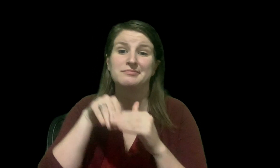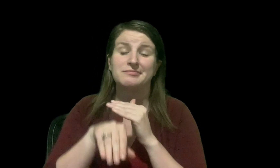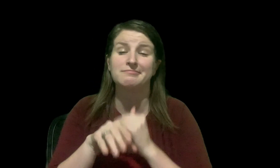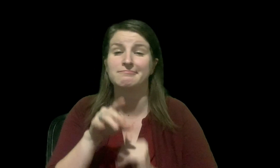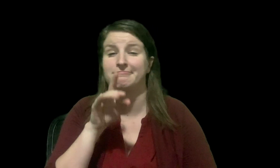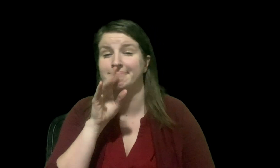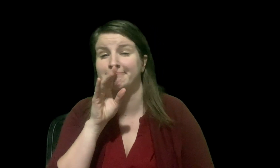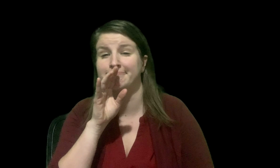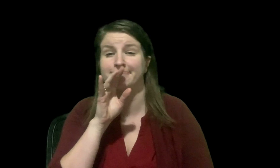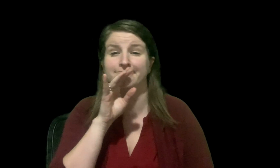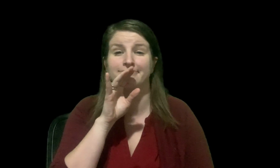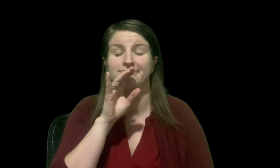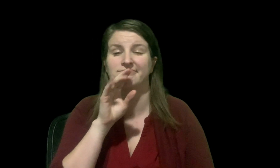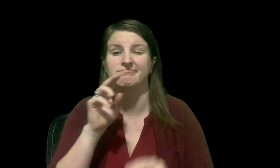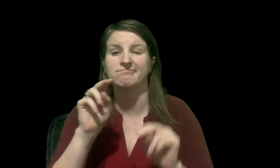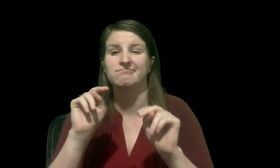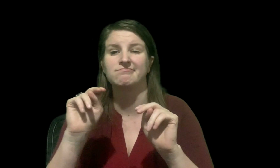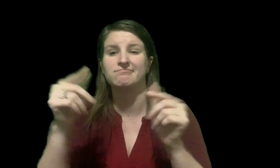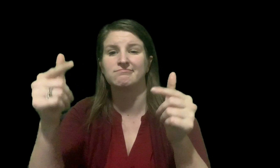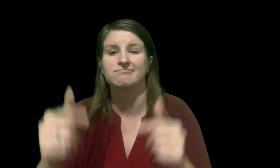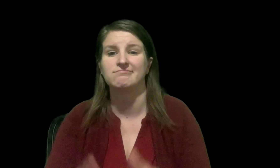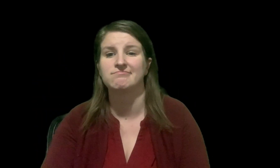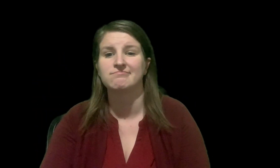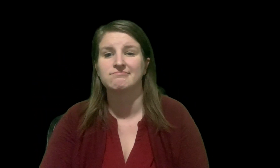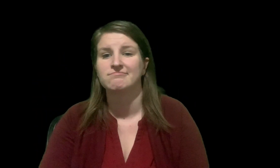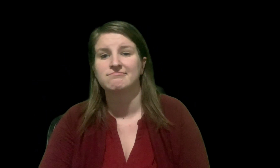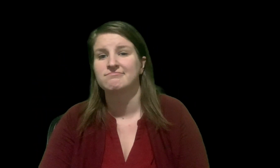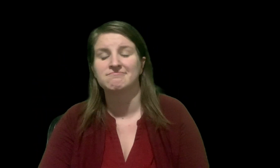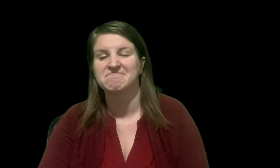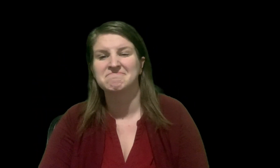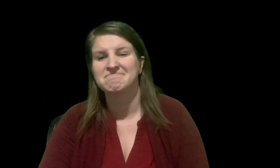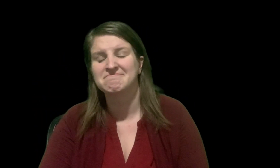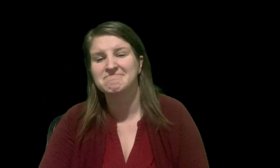So that means when you enter into this door, your speech is no good.